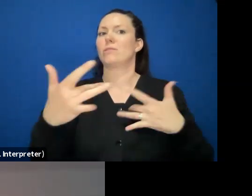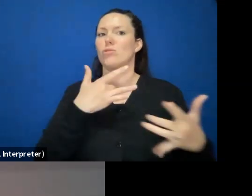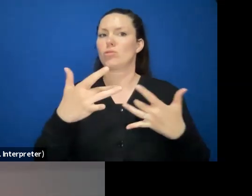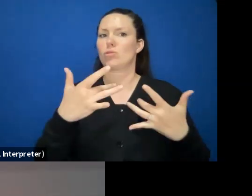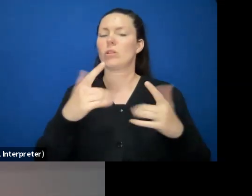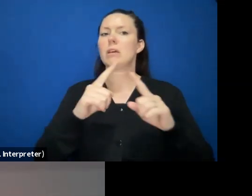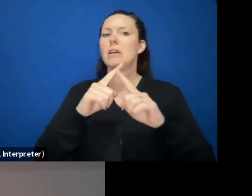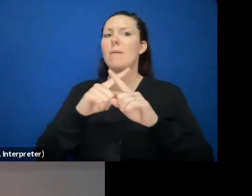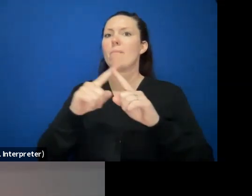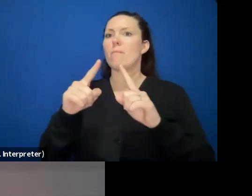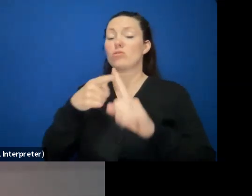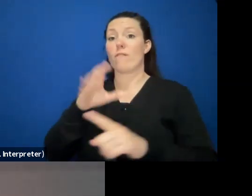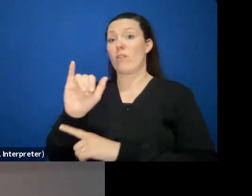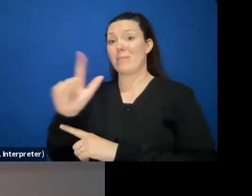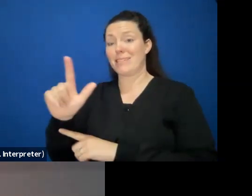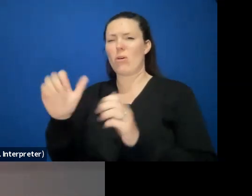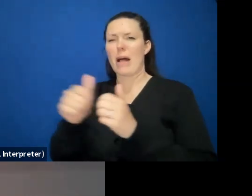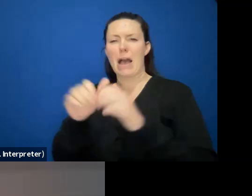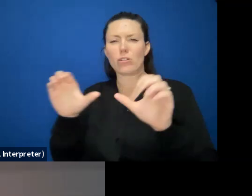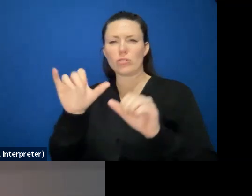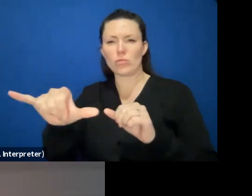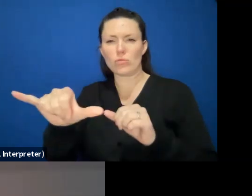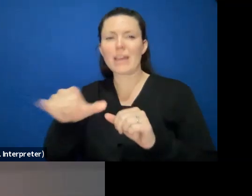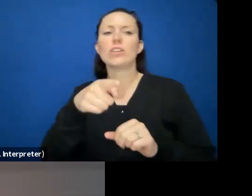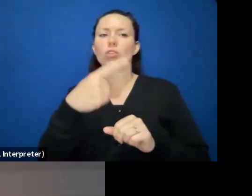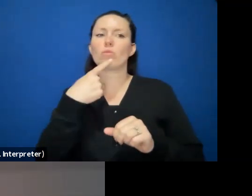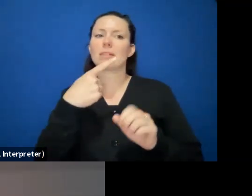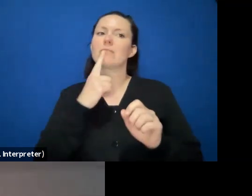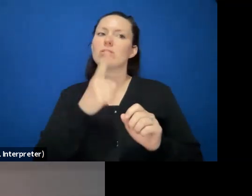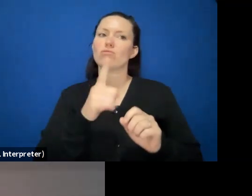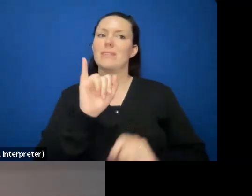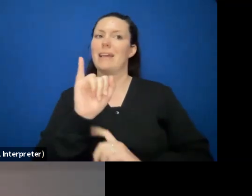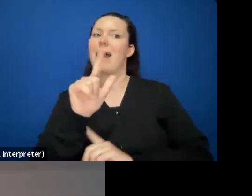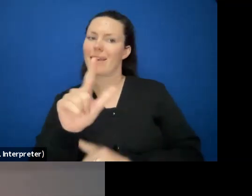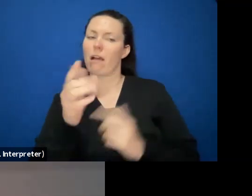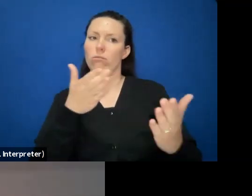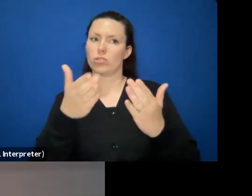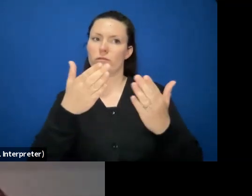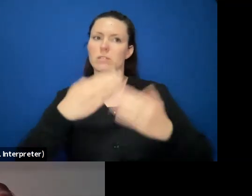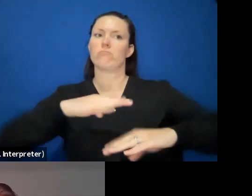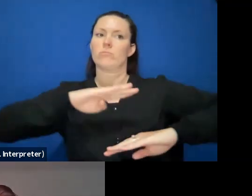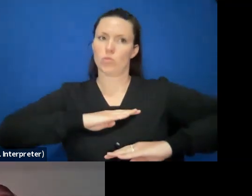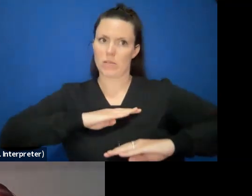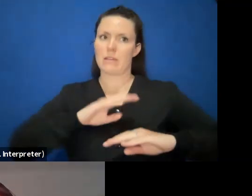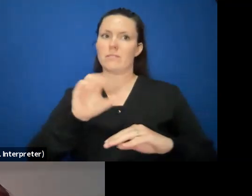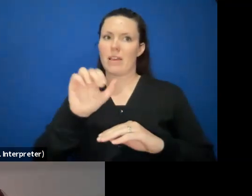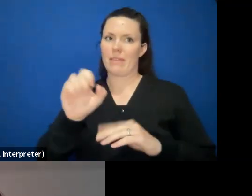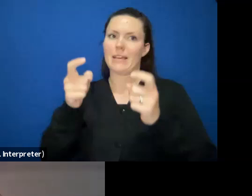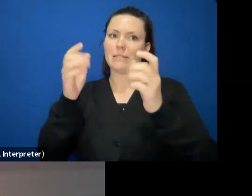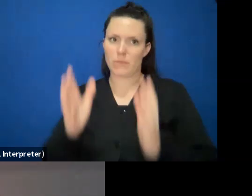a CIL? I know that you said, you're really just providing IL services to meet that aspect of the grant. I don't know if you want to add anything there or